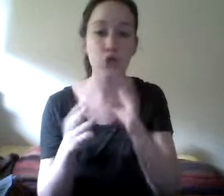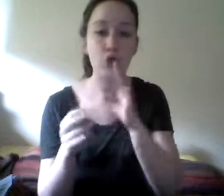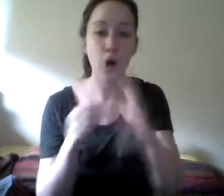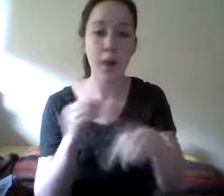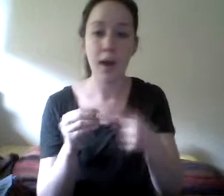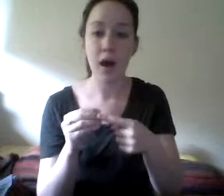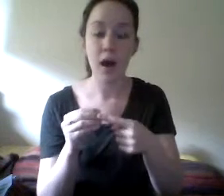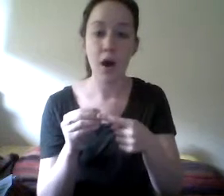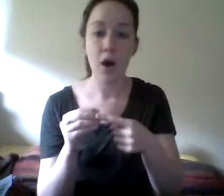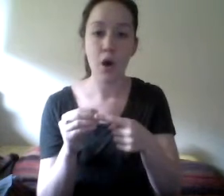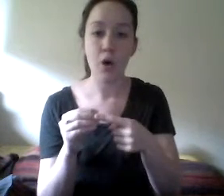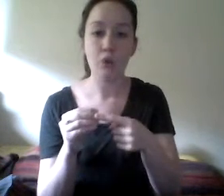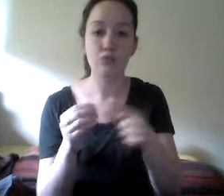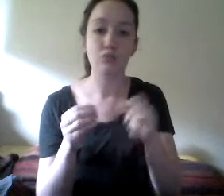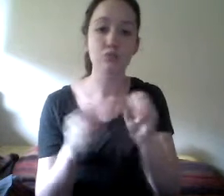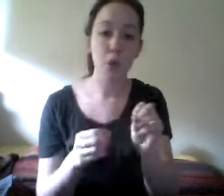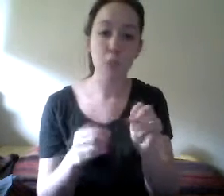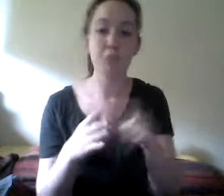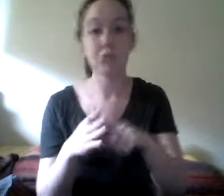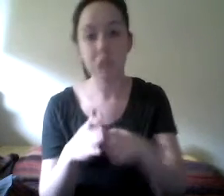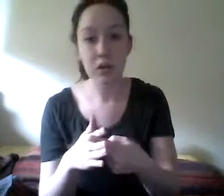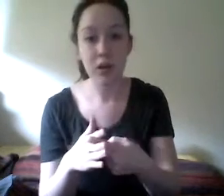ahead and get to business. You got natural numbers.